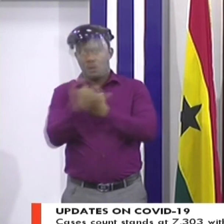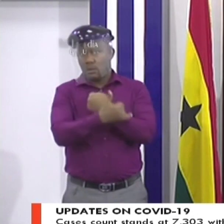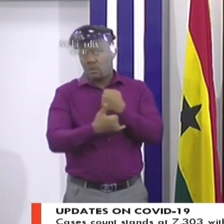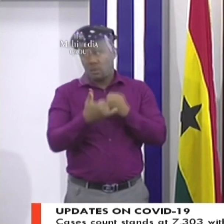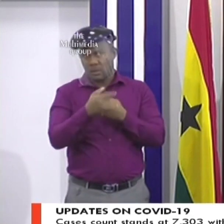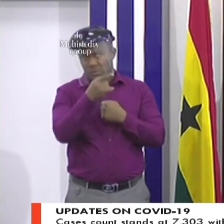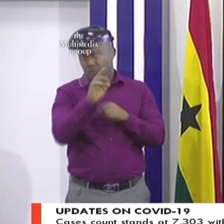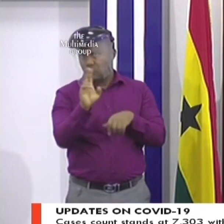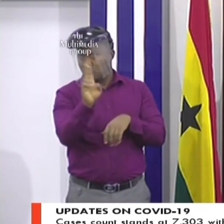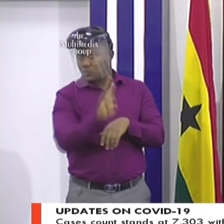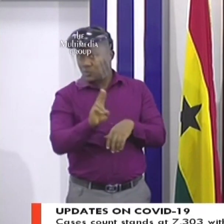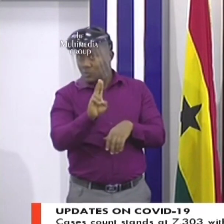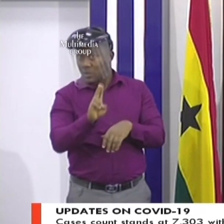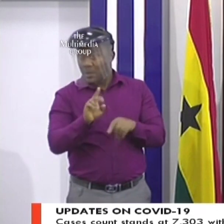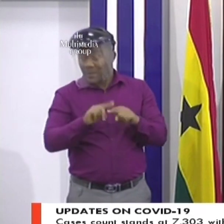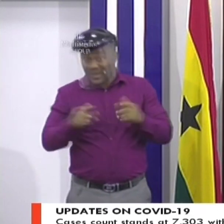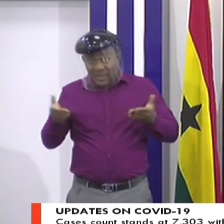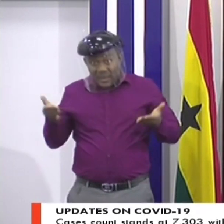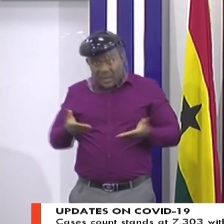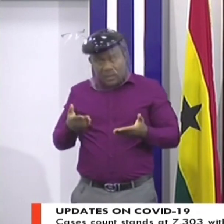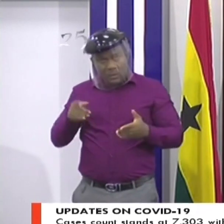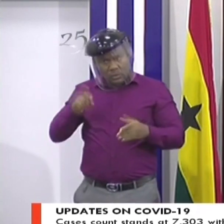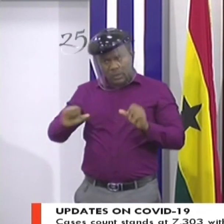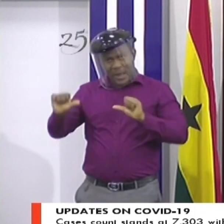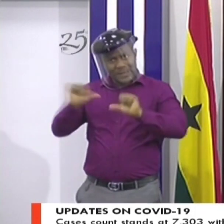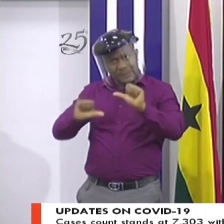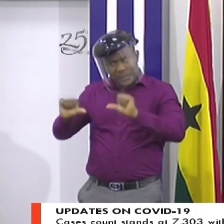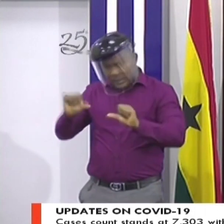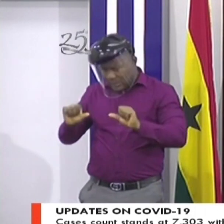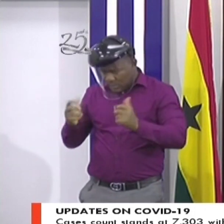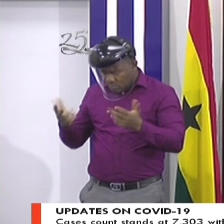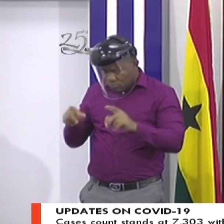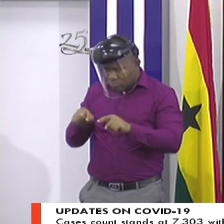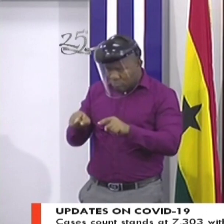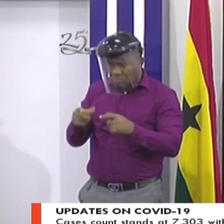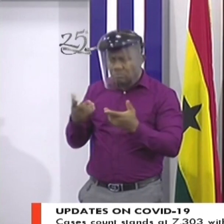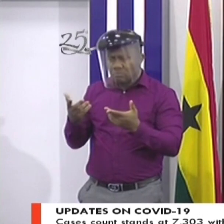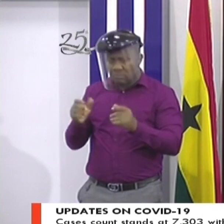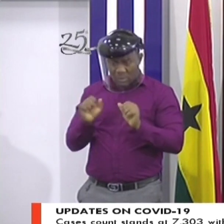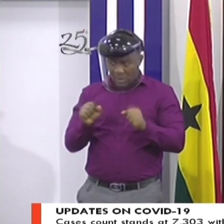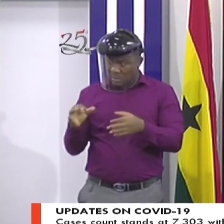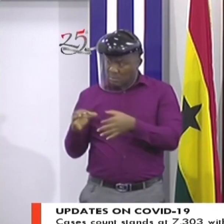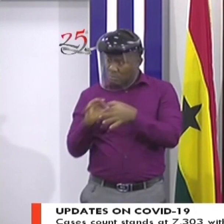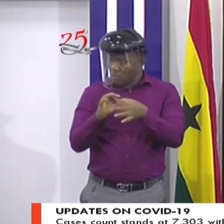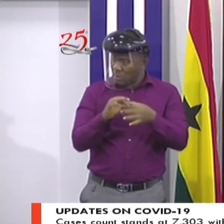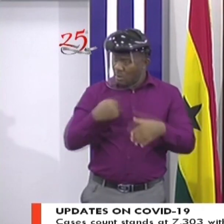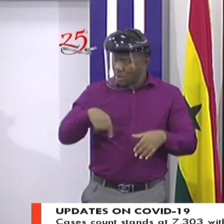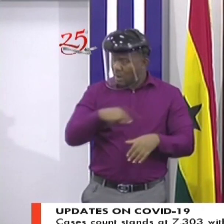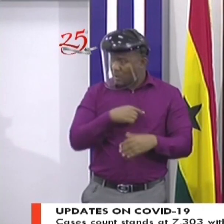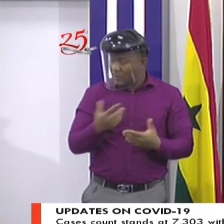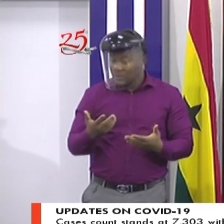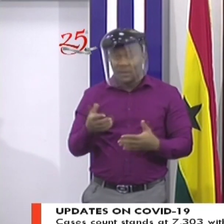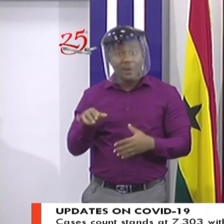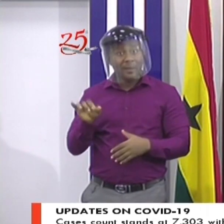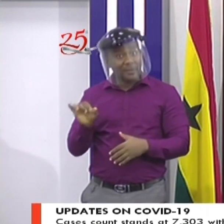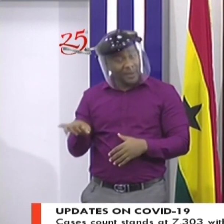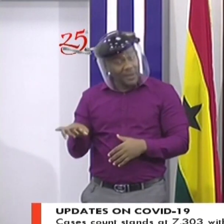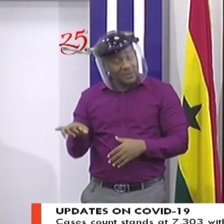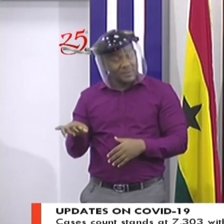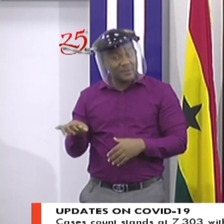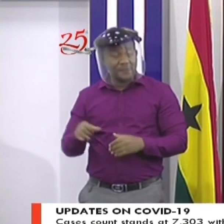have to assess it before you use it. And this is the process